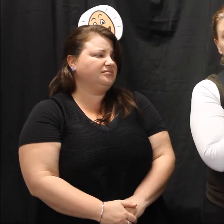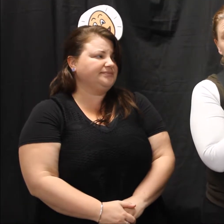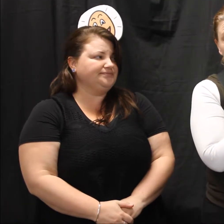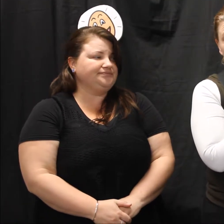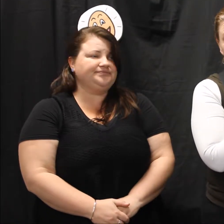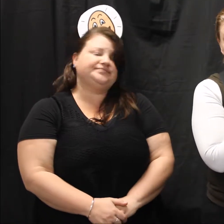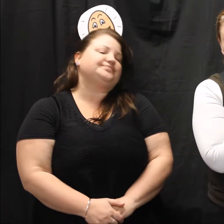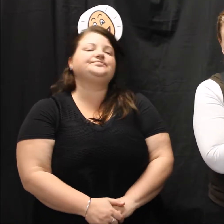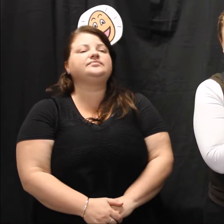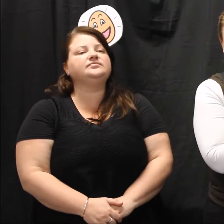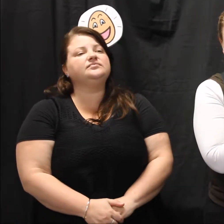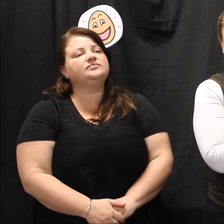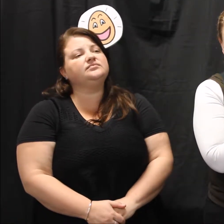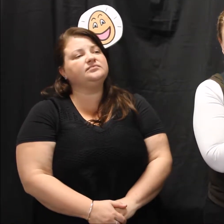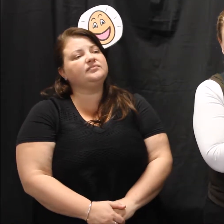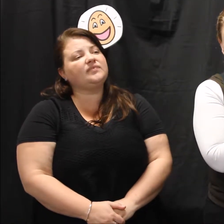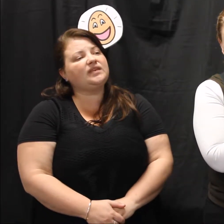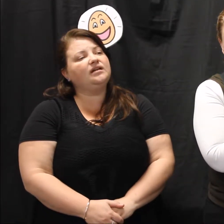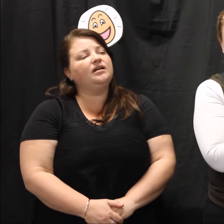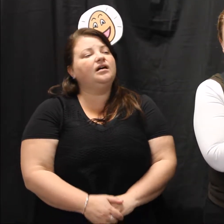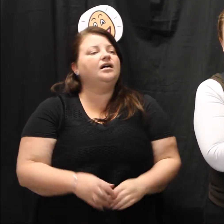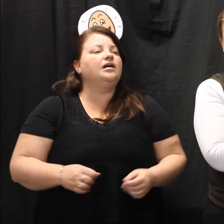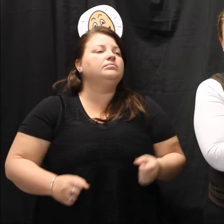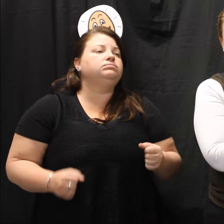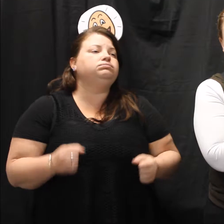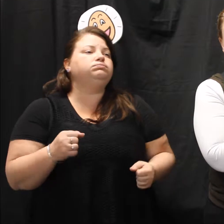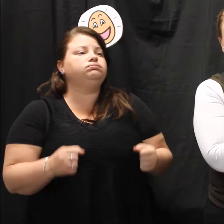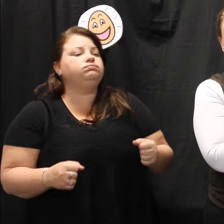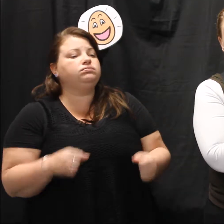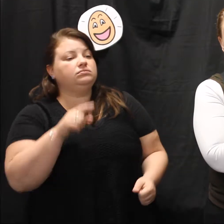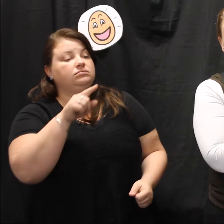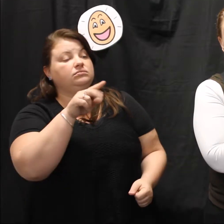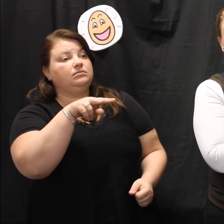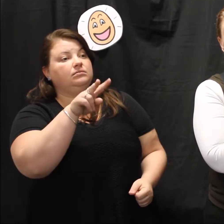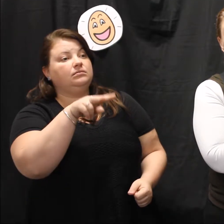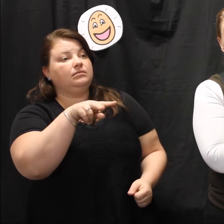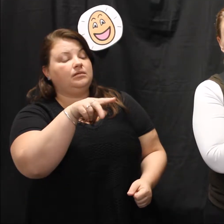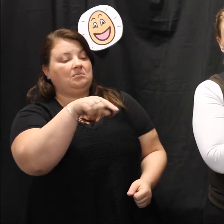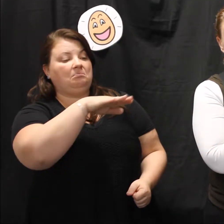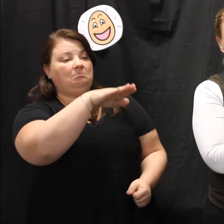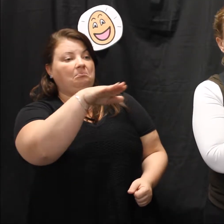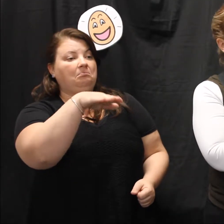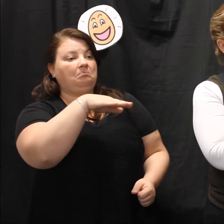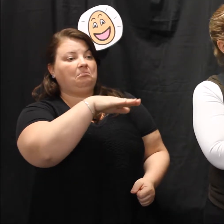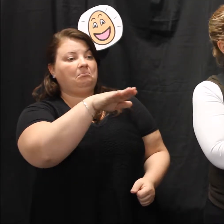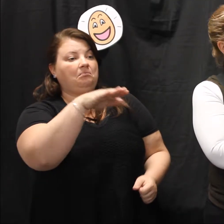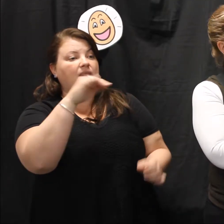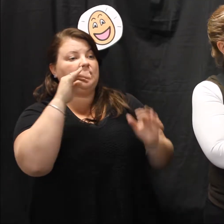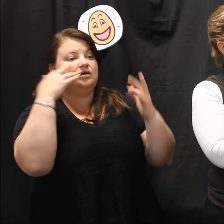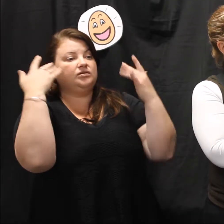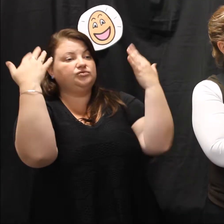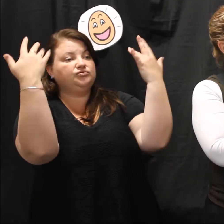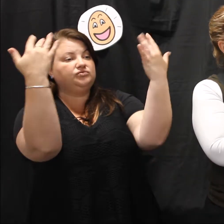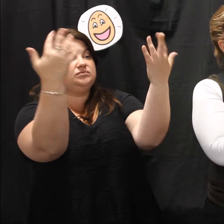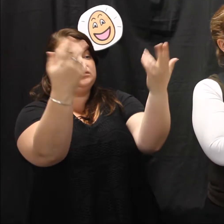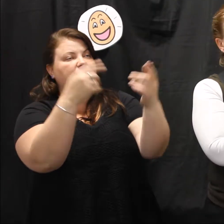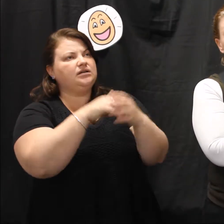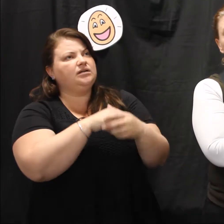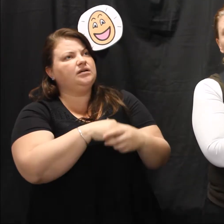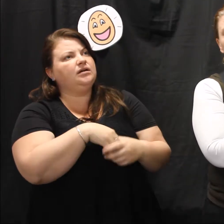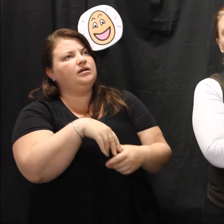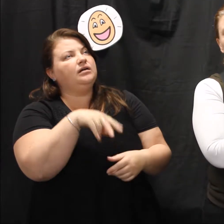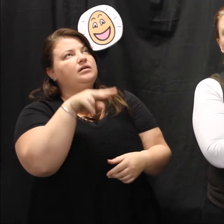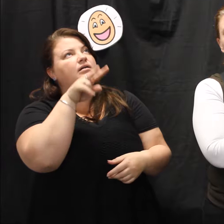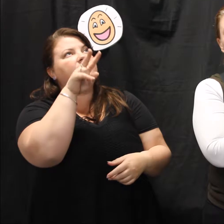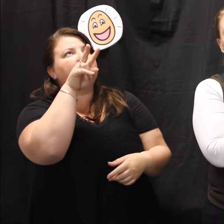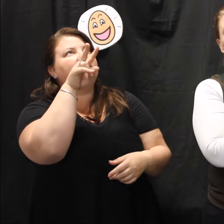Then he found a little clearing and looked up to the sky. "The